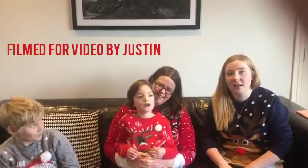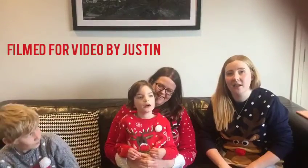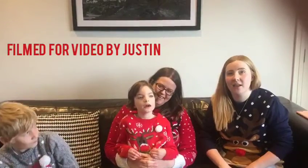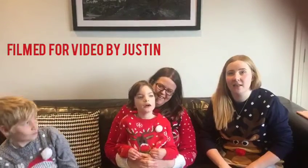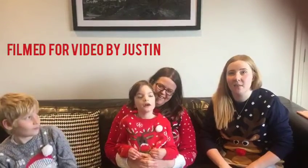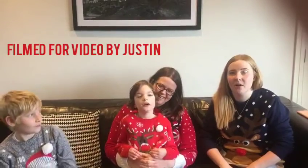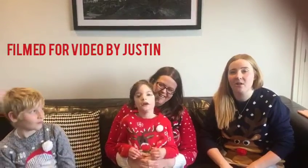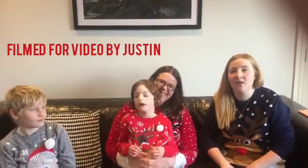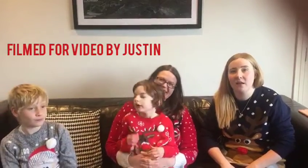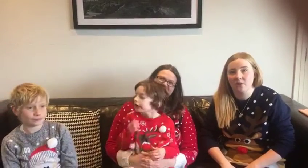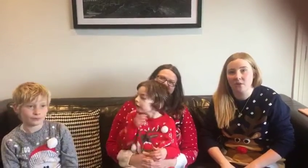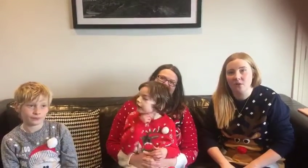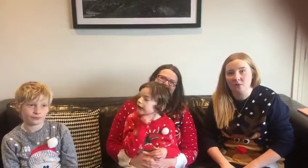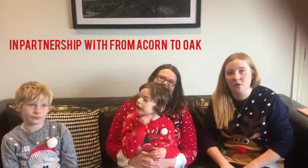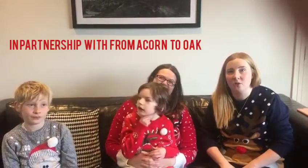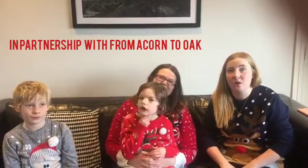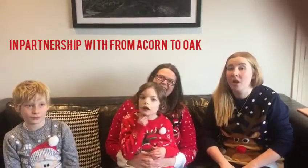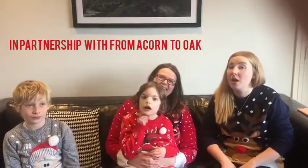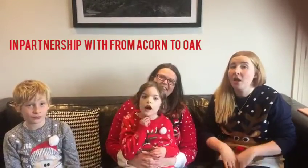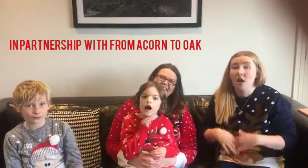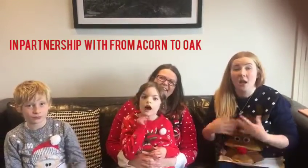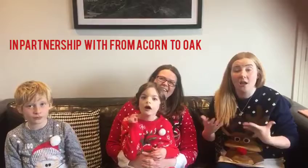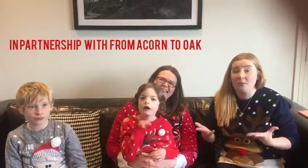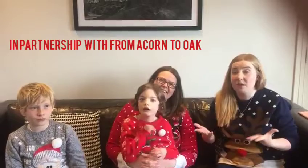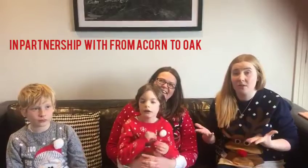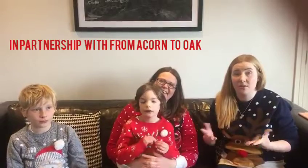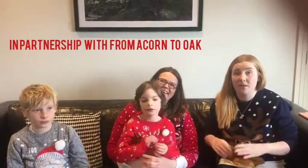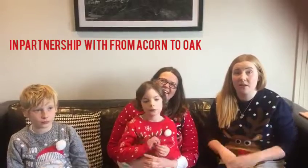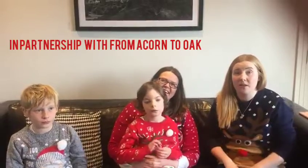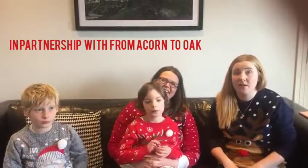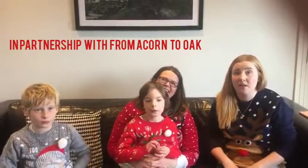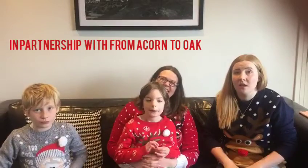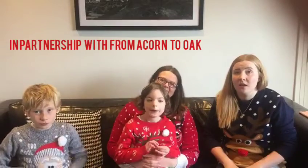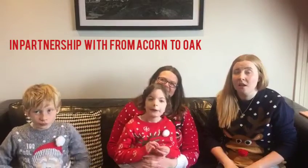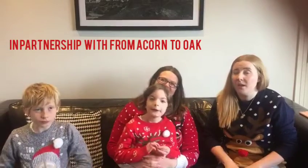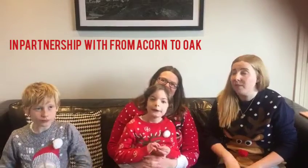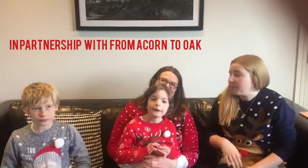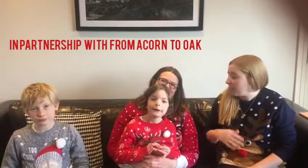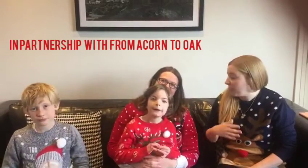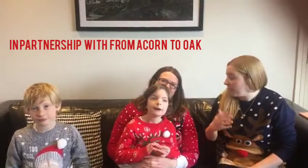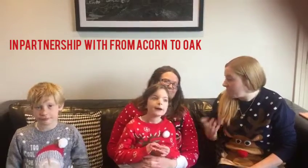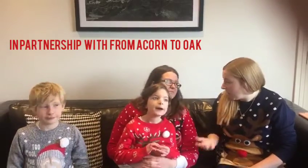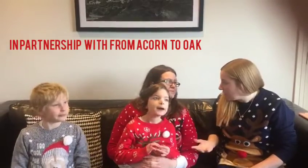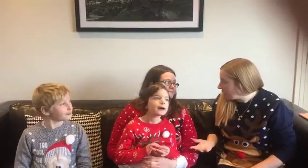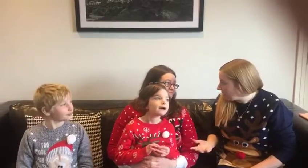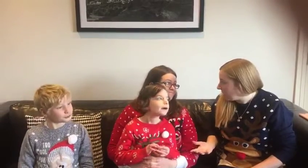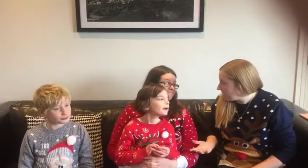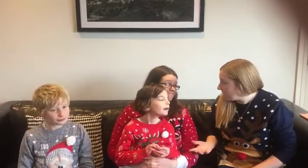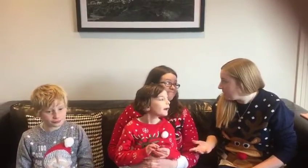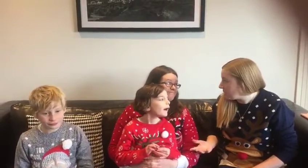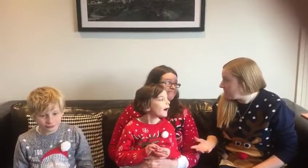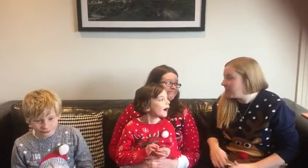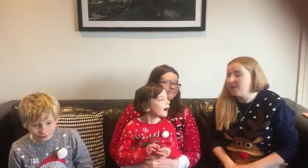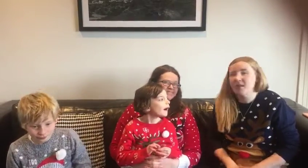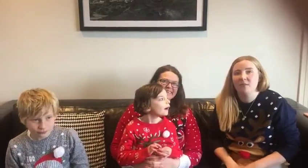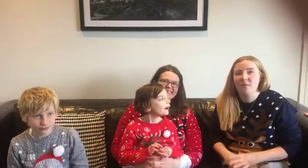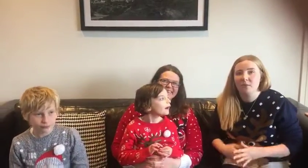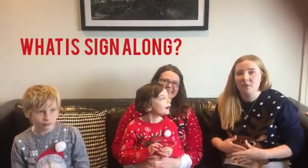Eklund and St Margaret's to learn for the switch on, and anybody else that would like to. I'm going to hand you over to Lesley, who's going to tell you a little bit more